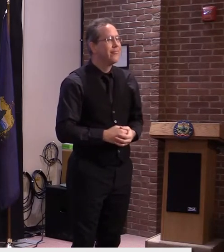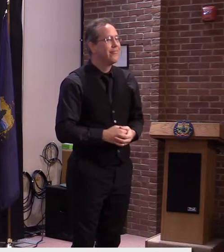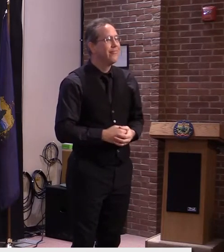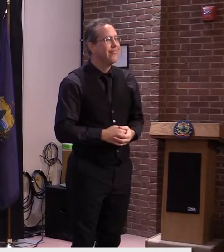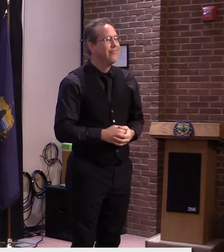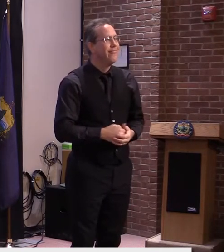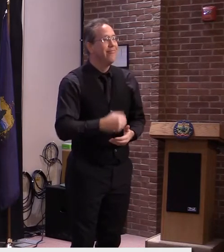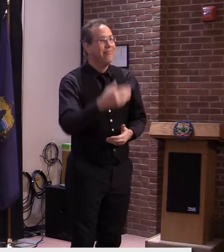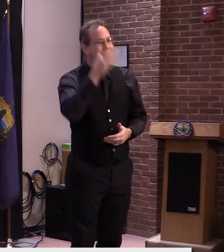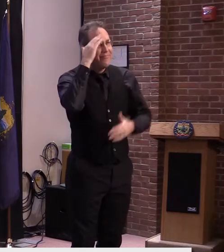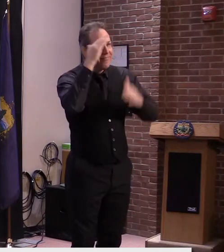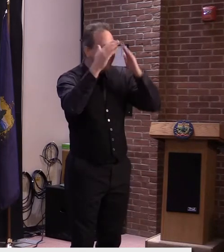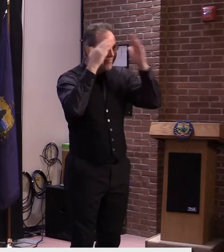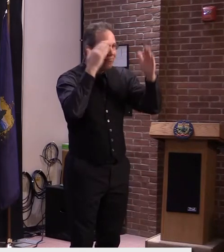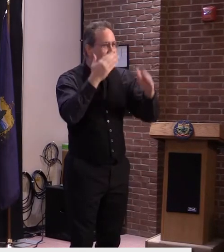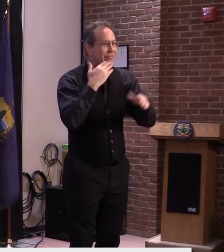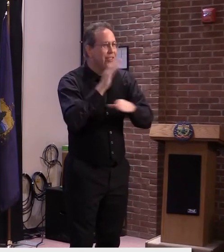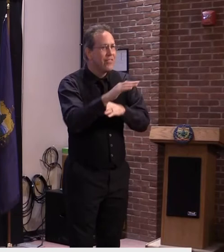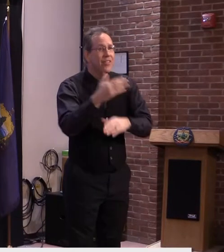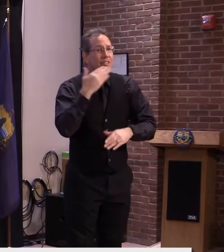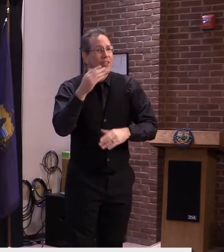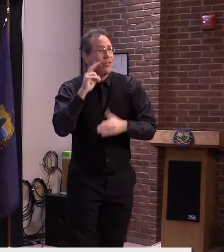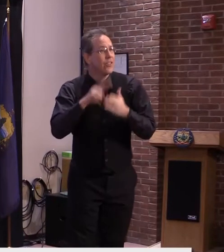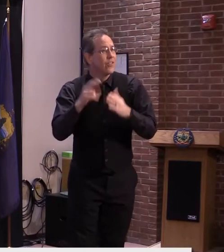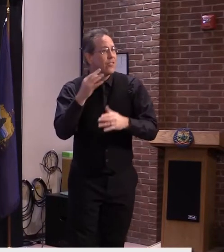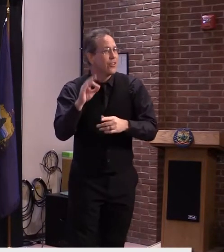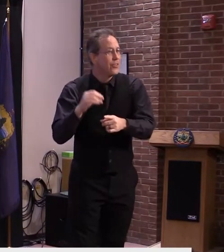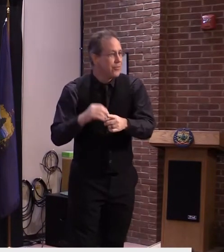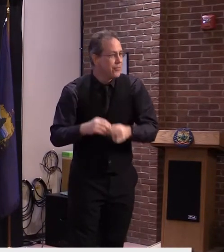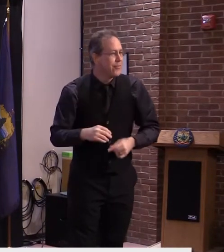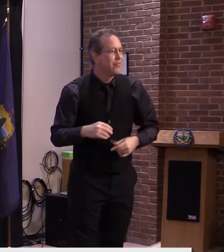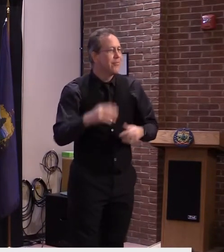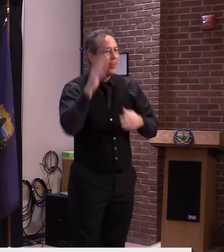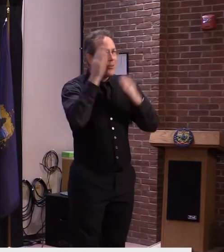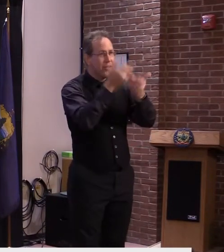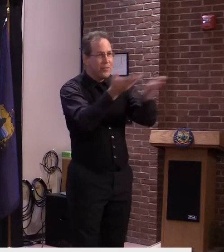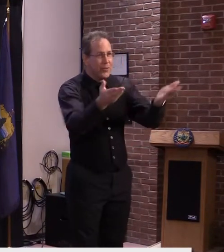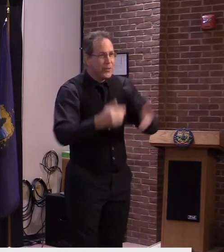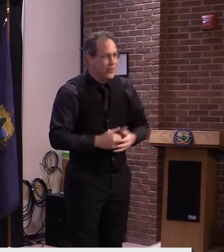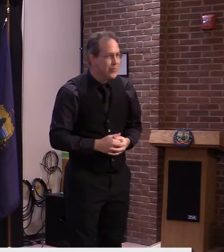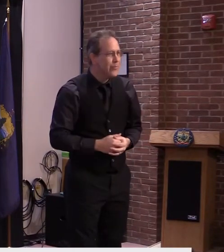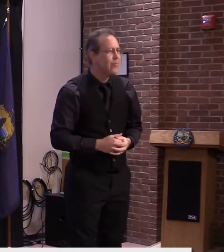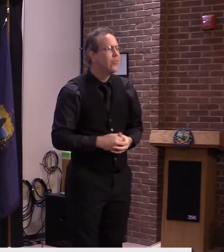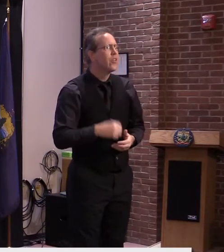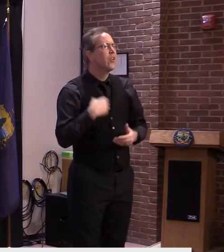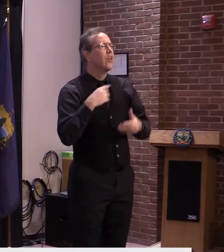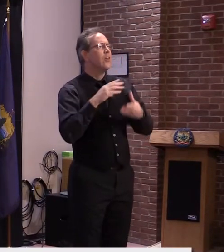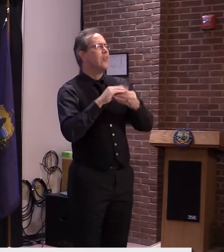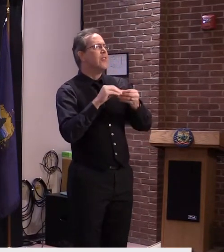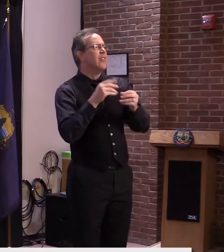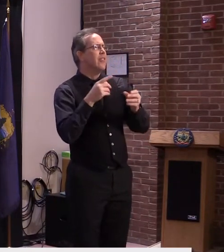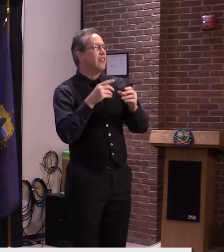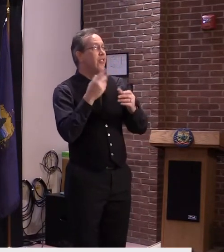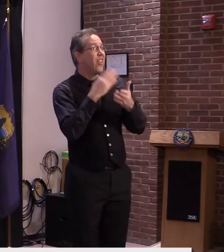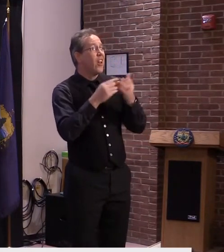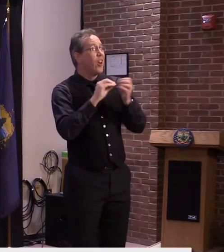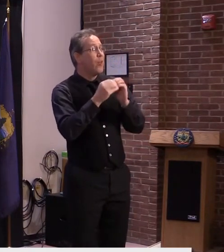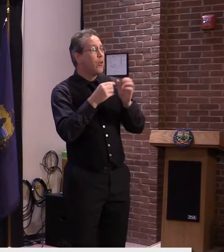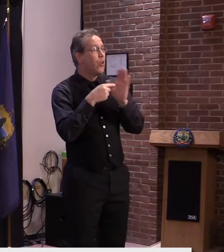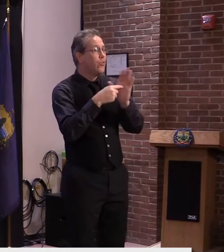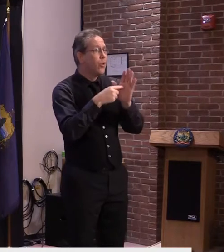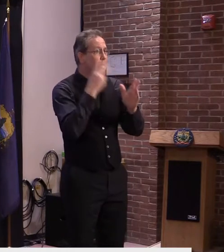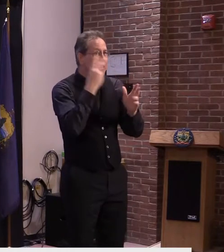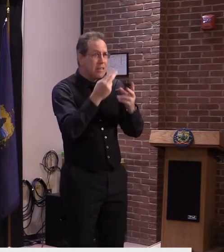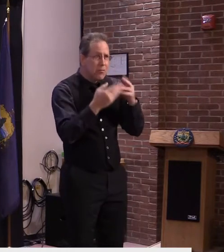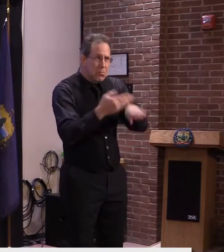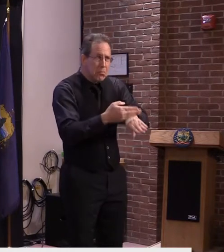Thank you very much, Secretary French, and good afternoon, everybody. As the governor alluded to, the COVID-19 trends in Vermont have continued to improve as